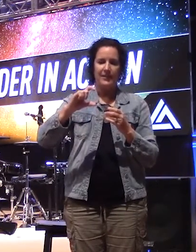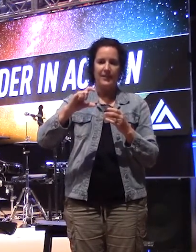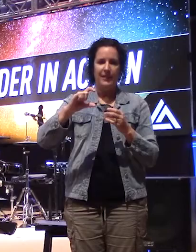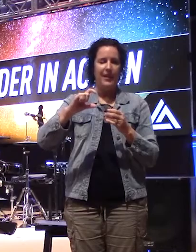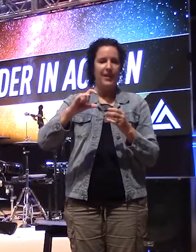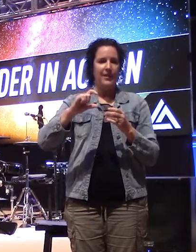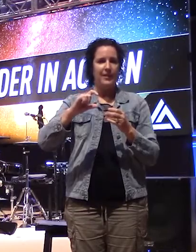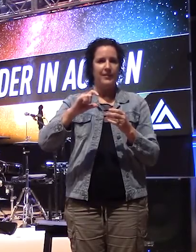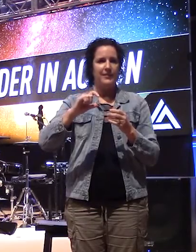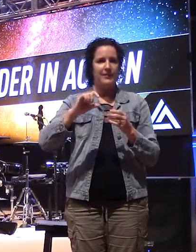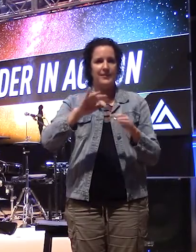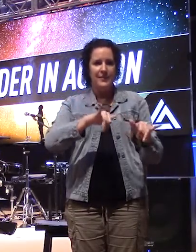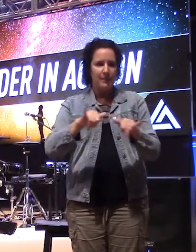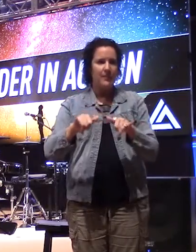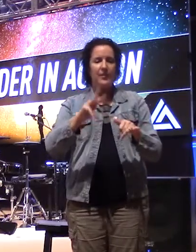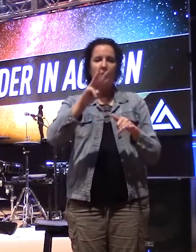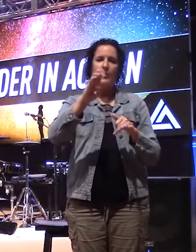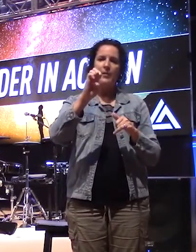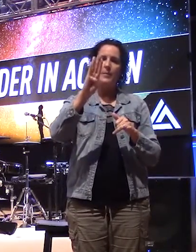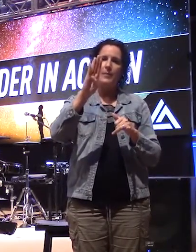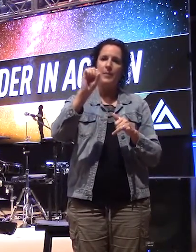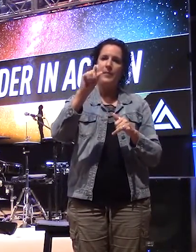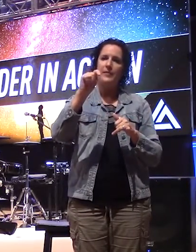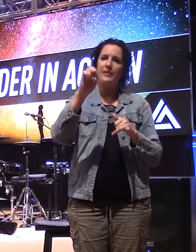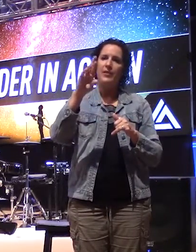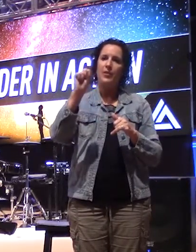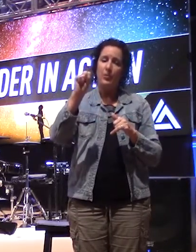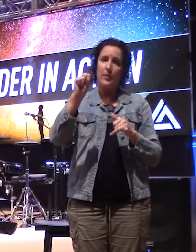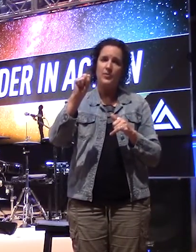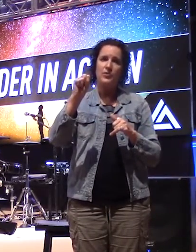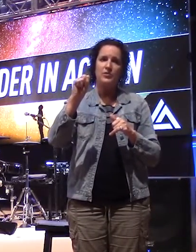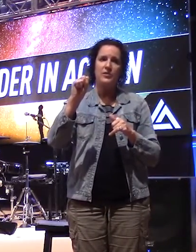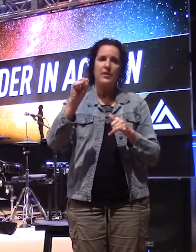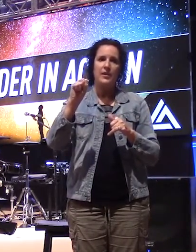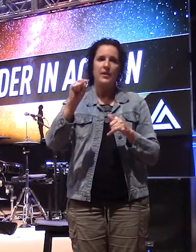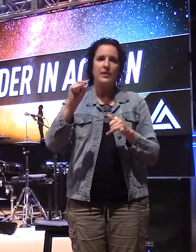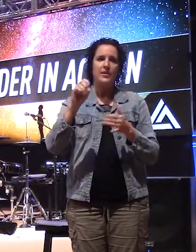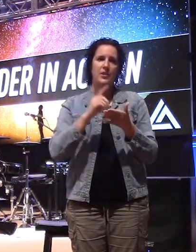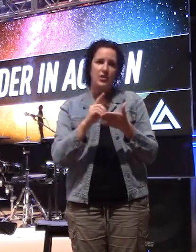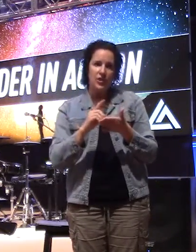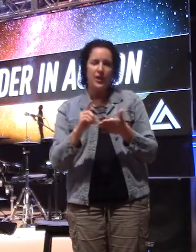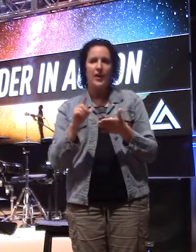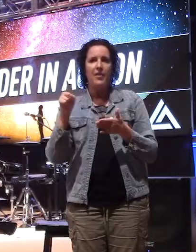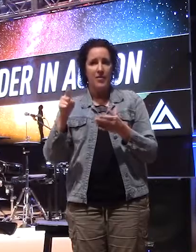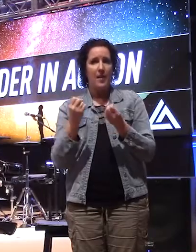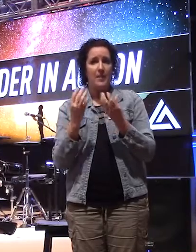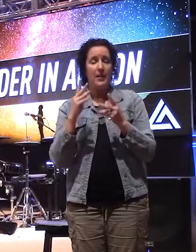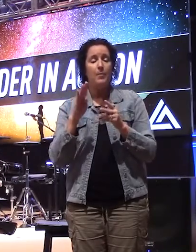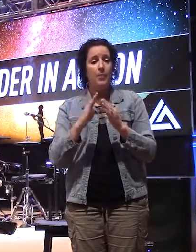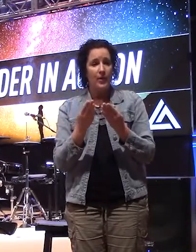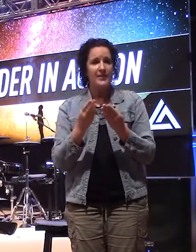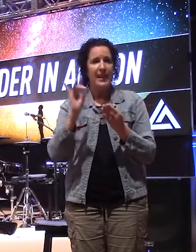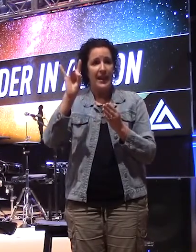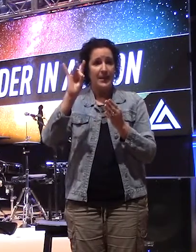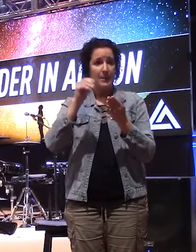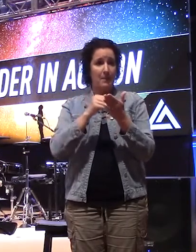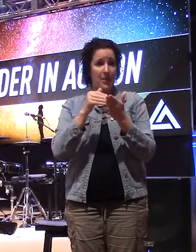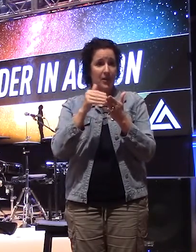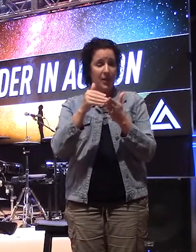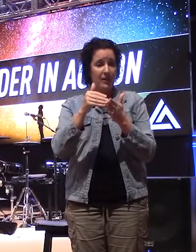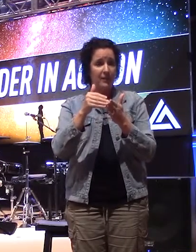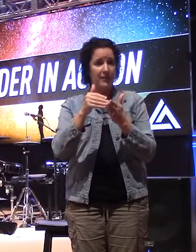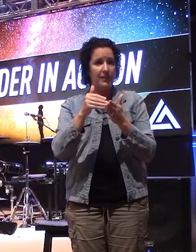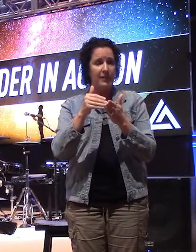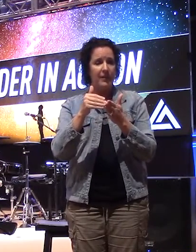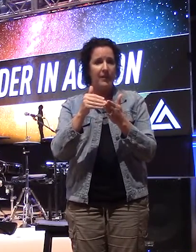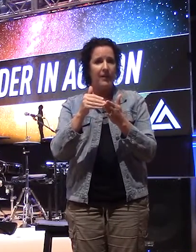dictionary. Envision that? That many books, 8 million, and all that thick,